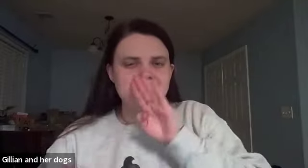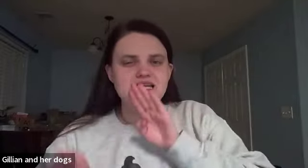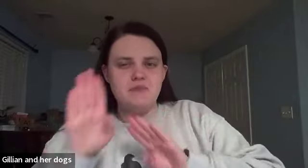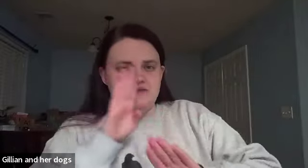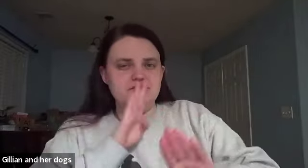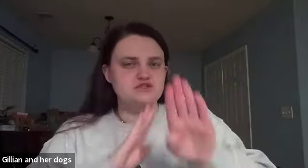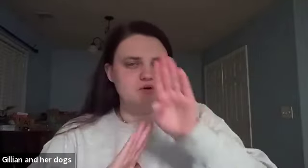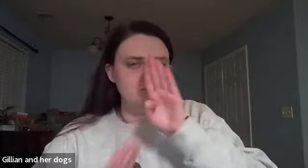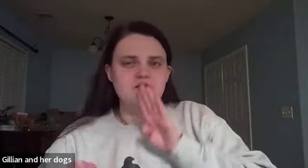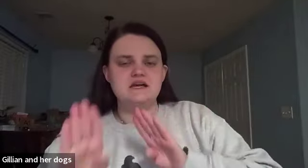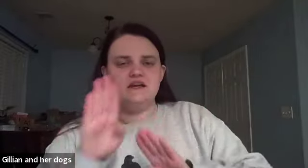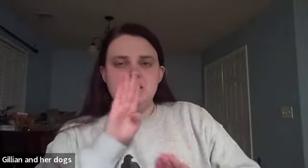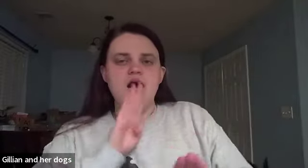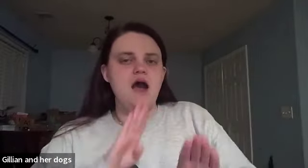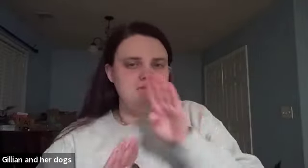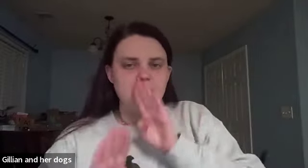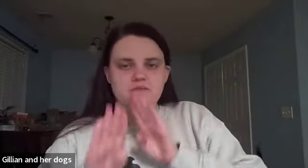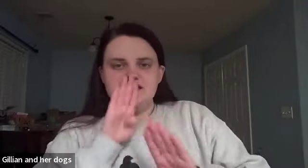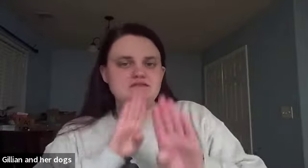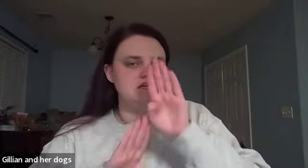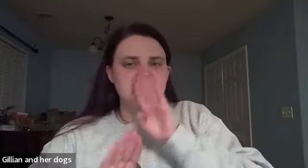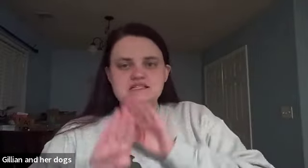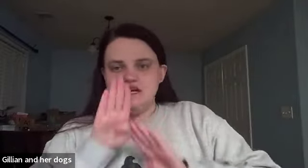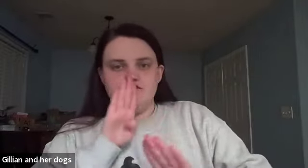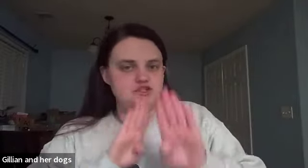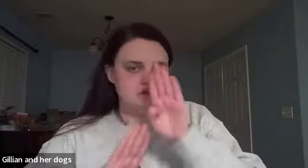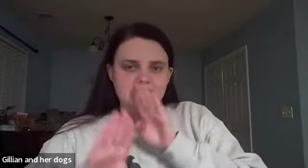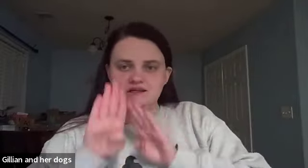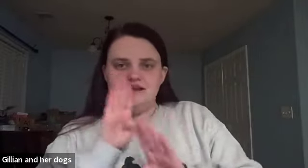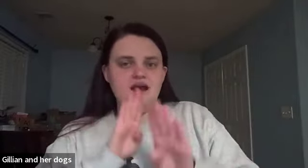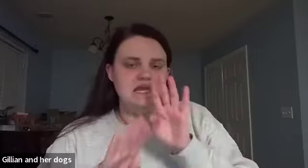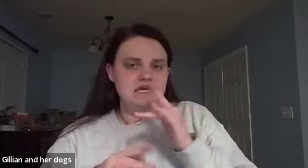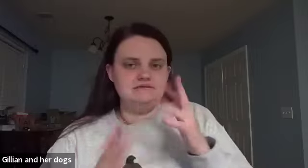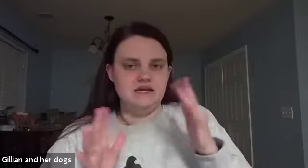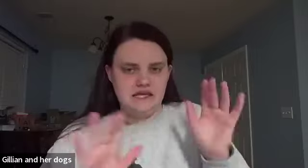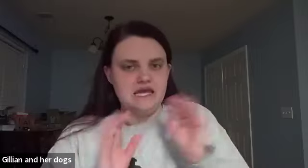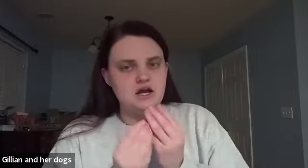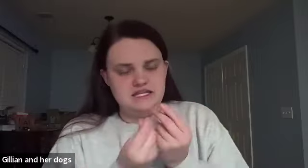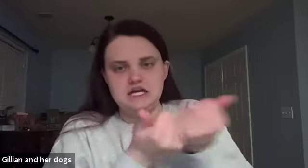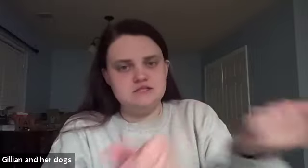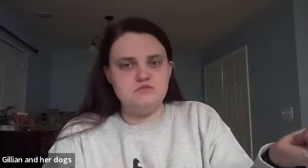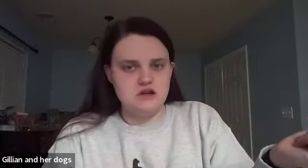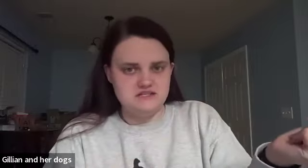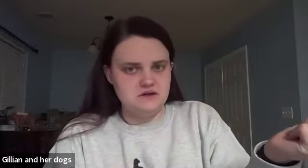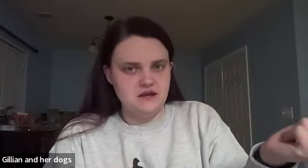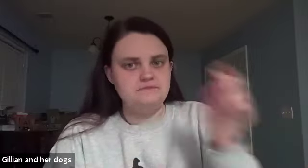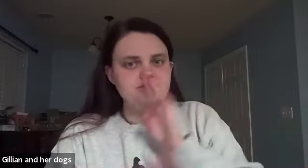That's like my visual with it is like, I keep bumping into things and it's getting frustrating. Like I cannot, it's not a smooth process right now.